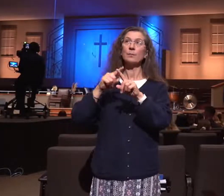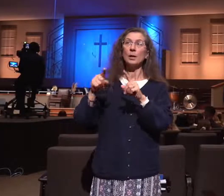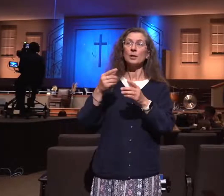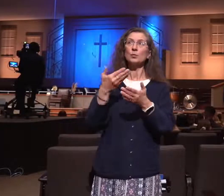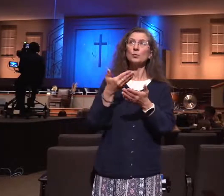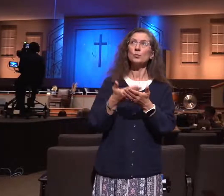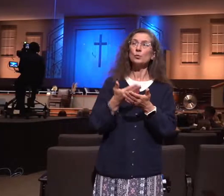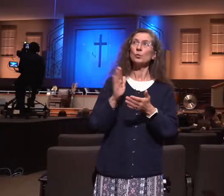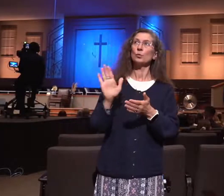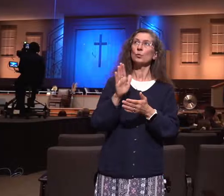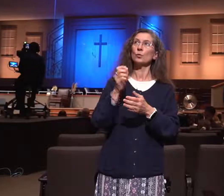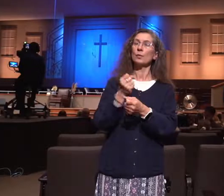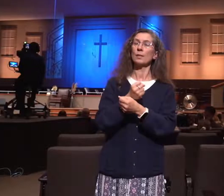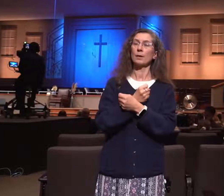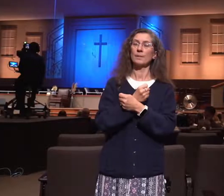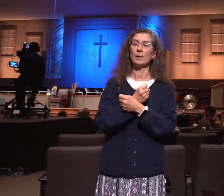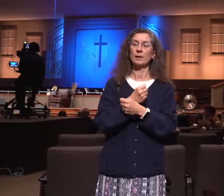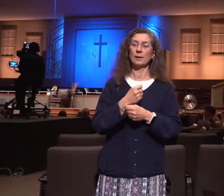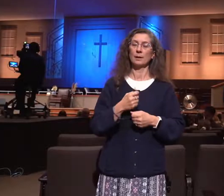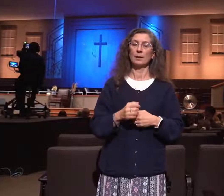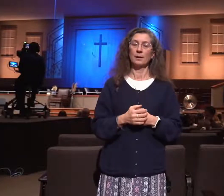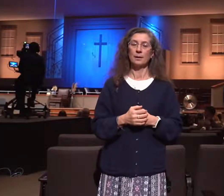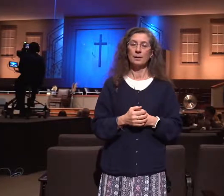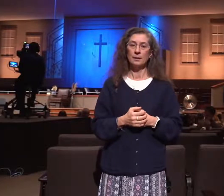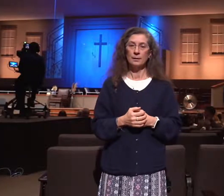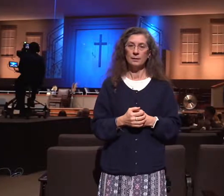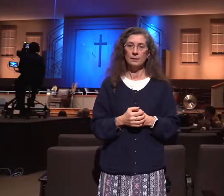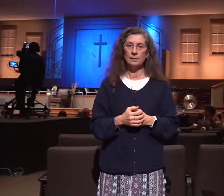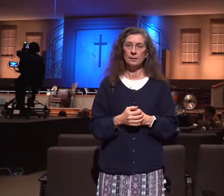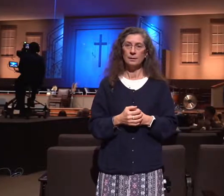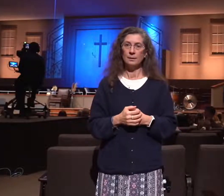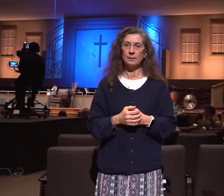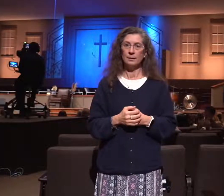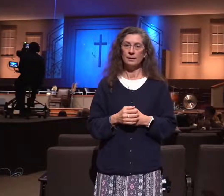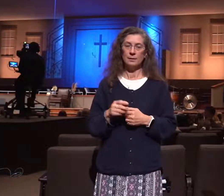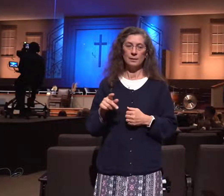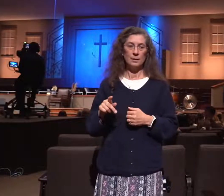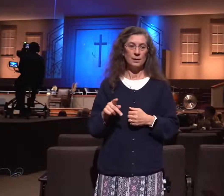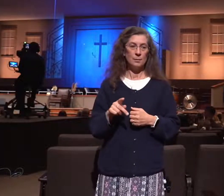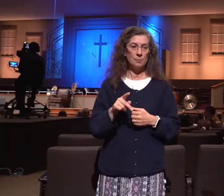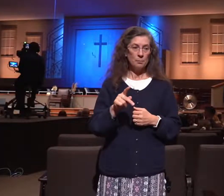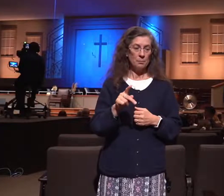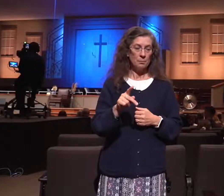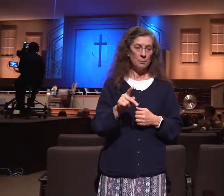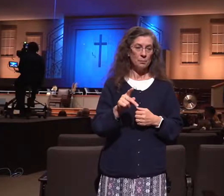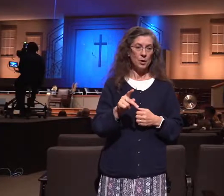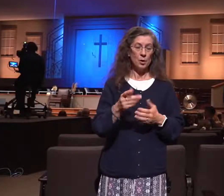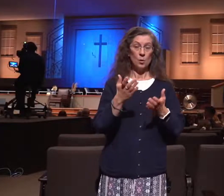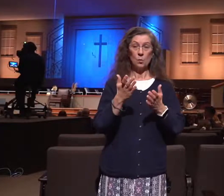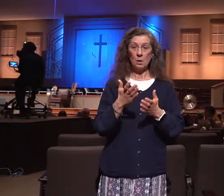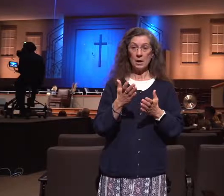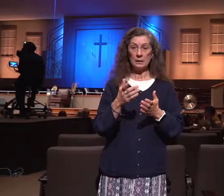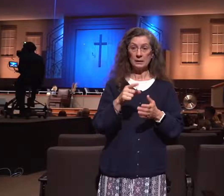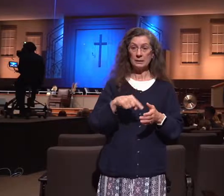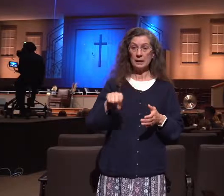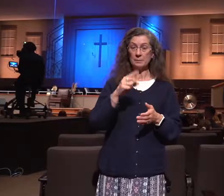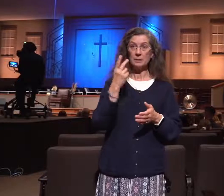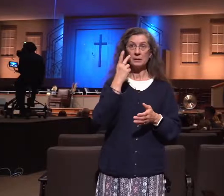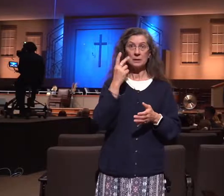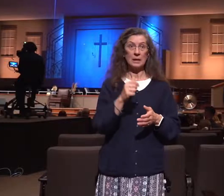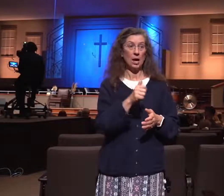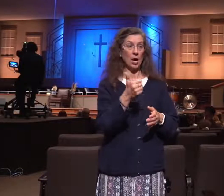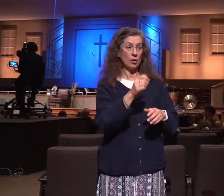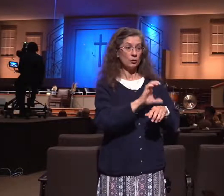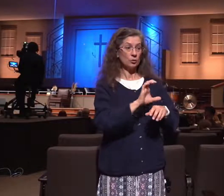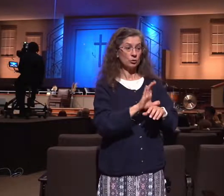want you to see what others are doing. And he was talking about those poor churches that back in Macedonia. And